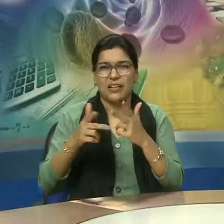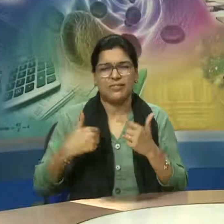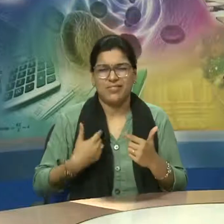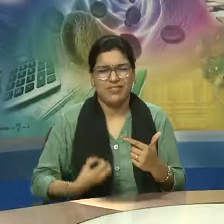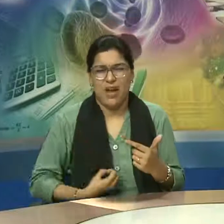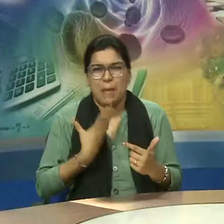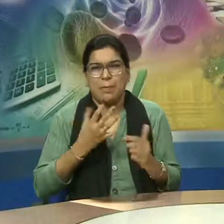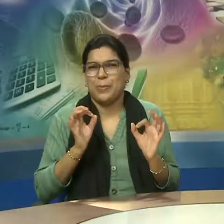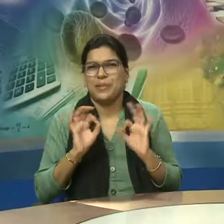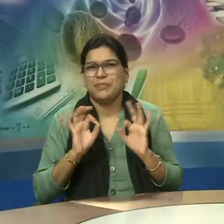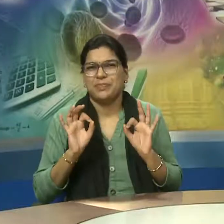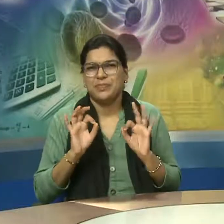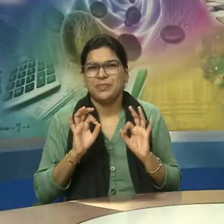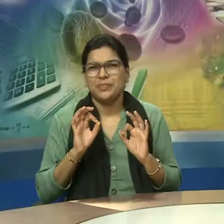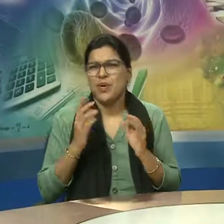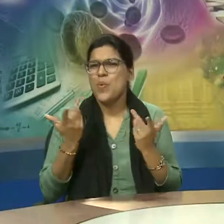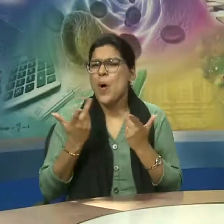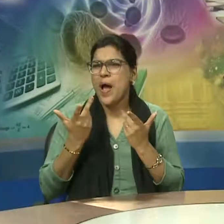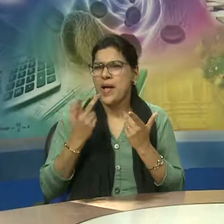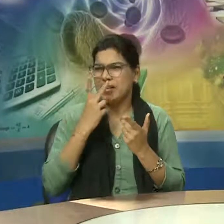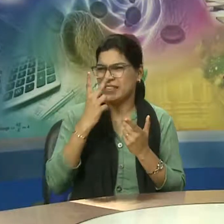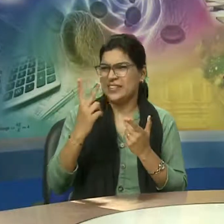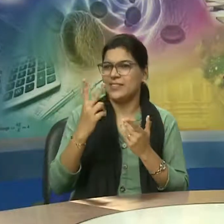The poet feels